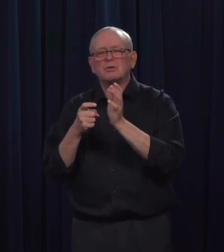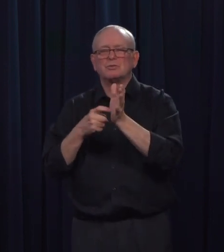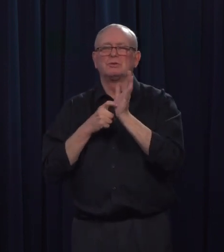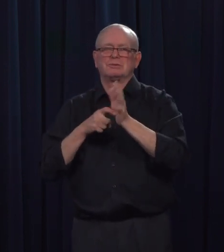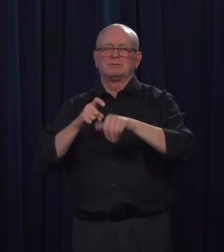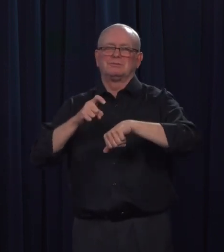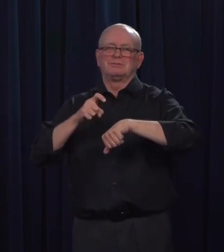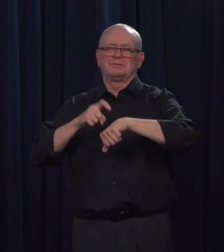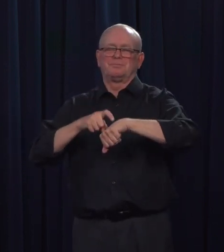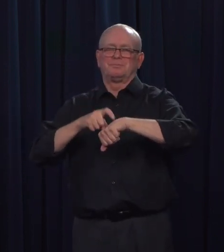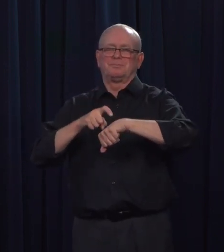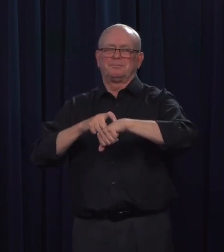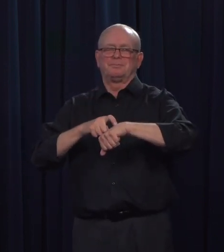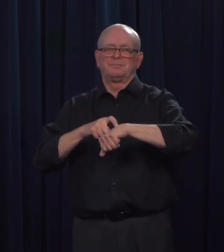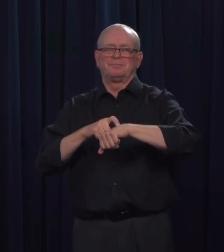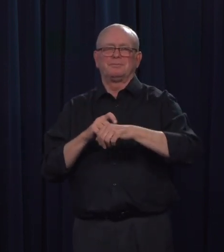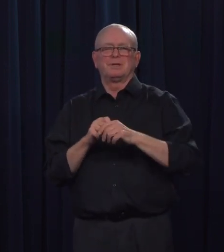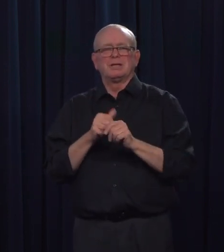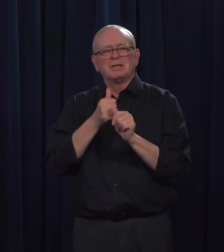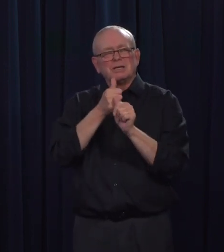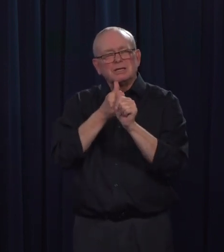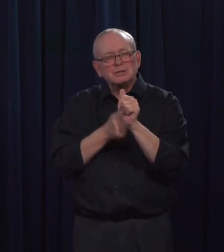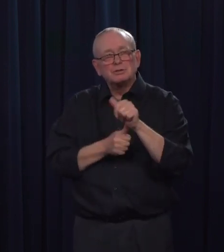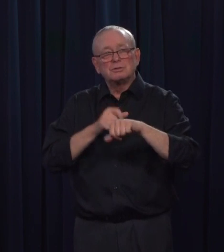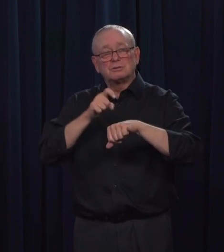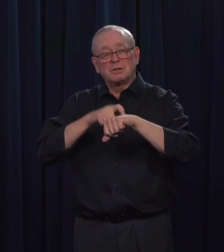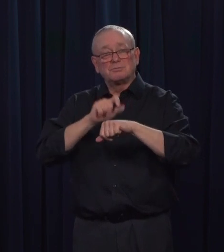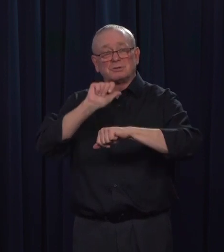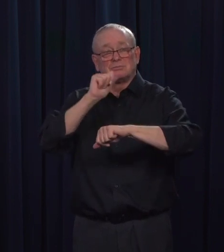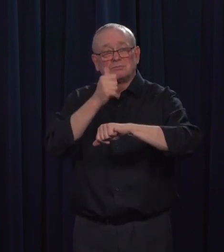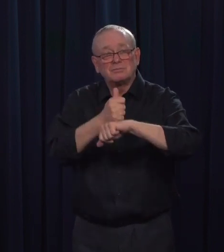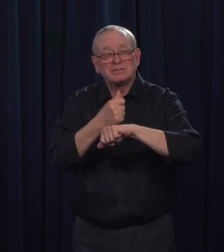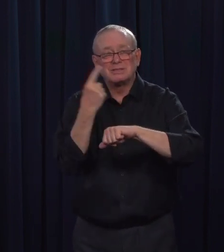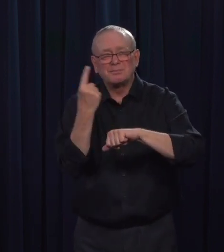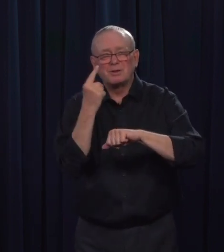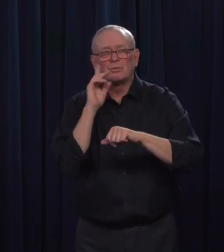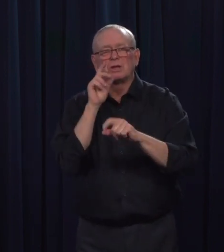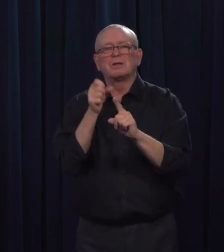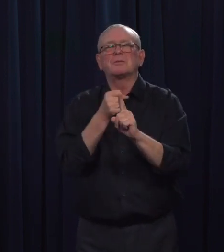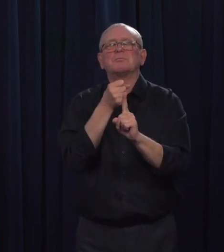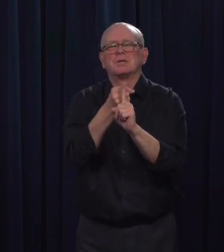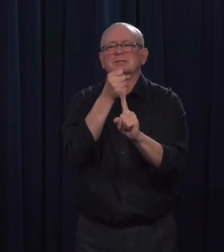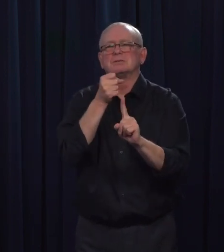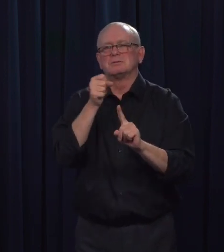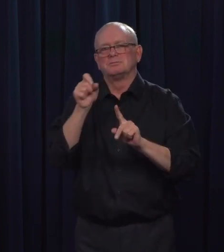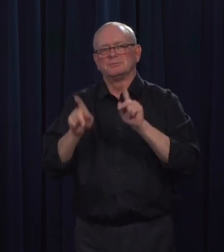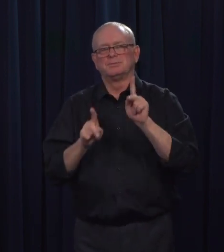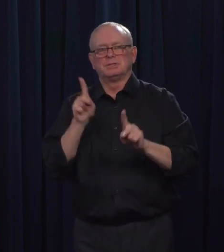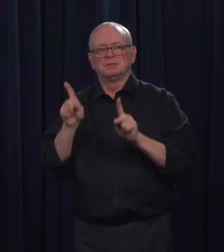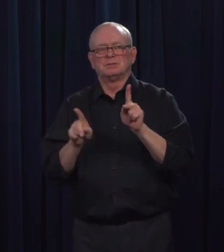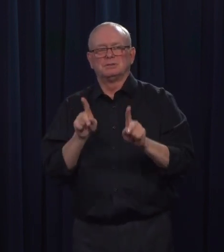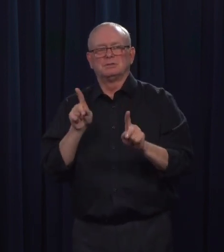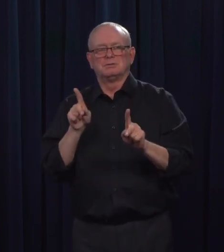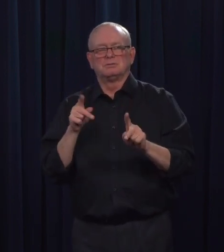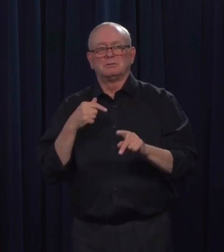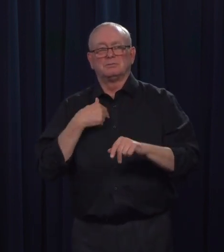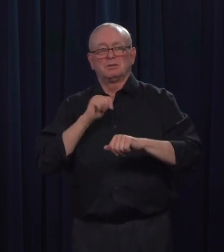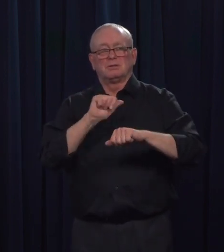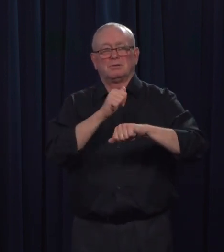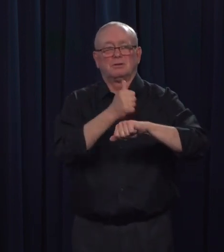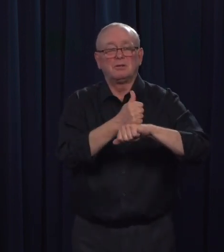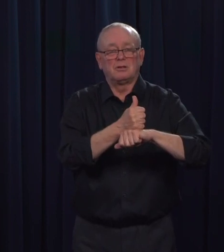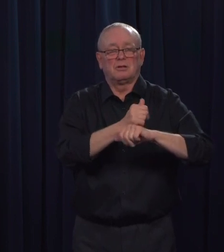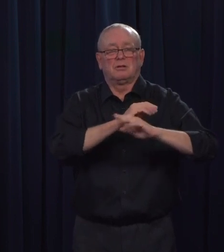put in place has an impact on Albertans. Every measure we put in place further restricts people, potentially has an impact on